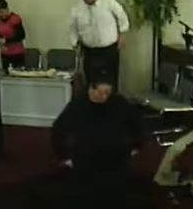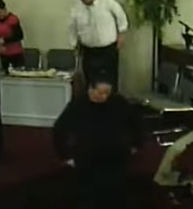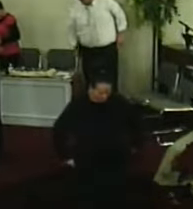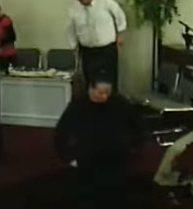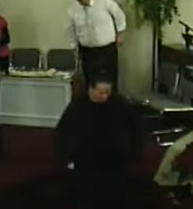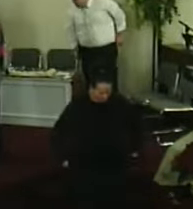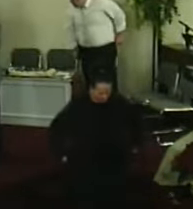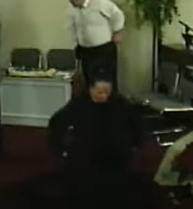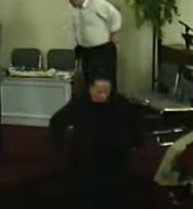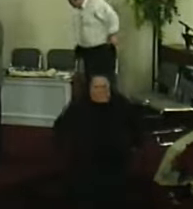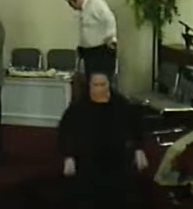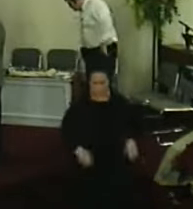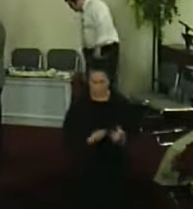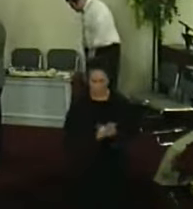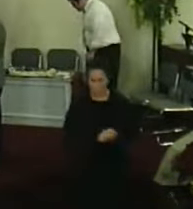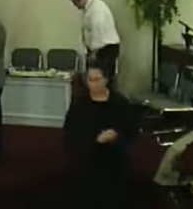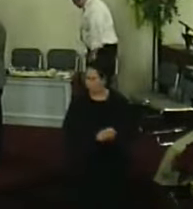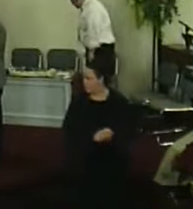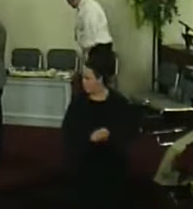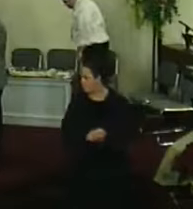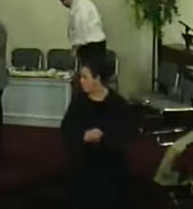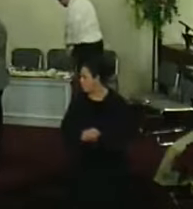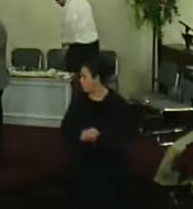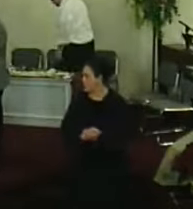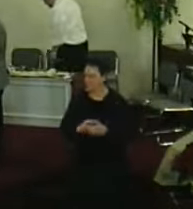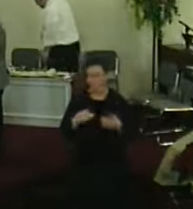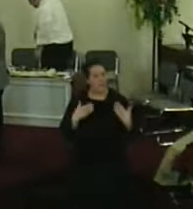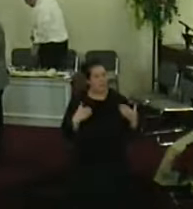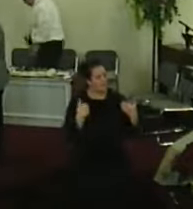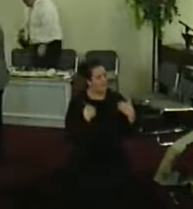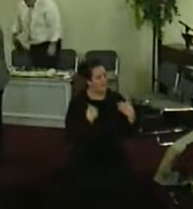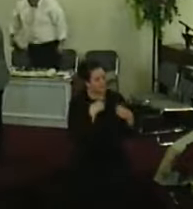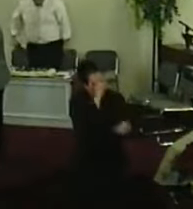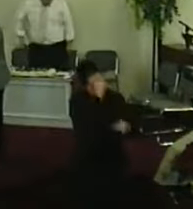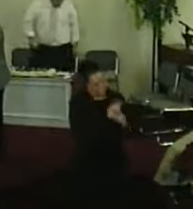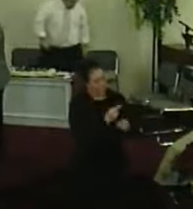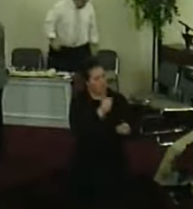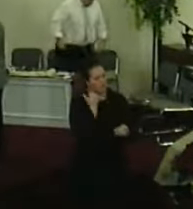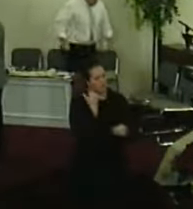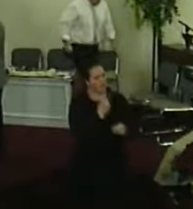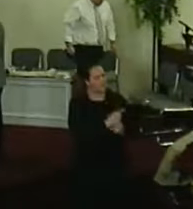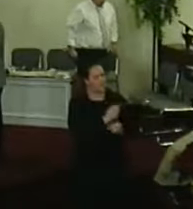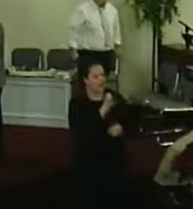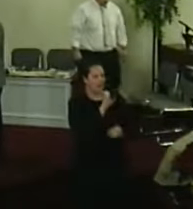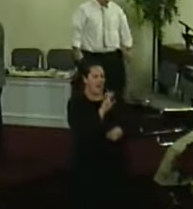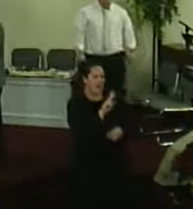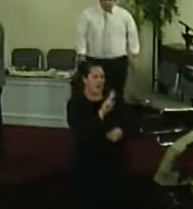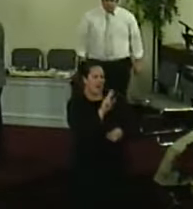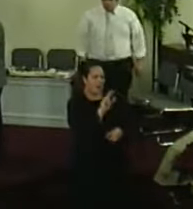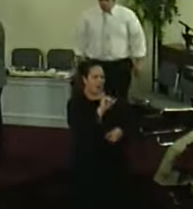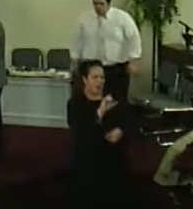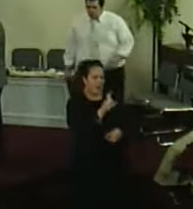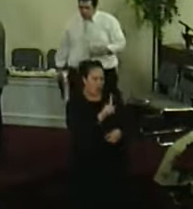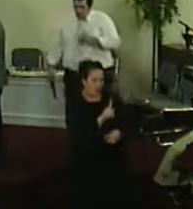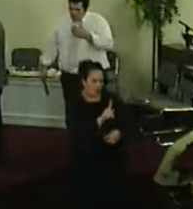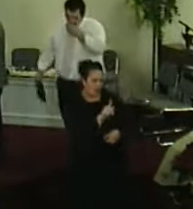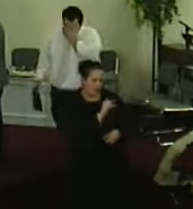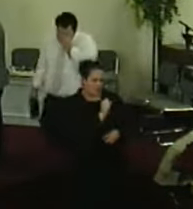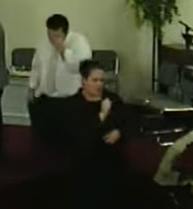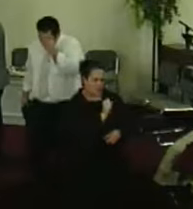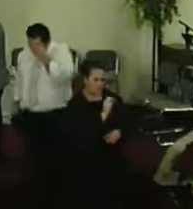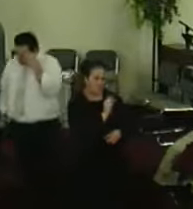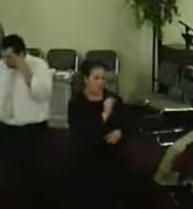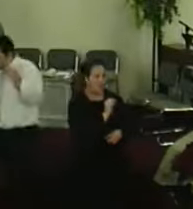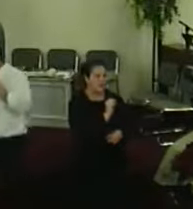We're especially delighted to have Brother and Sister Erickson with us tonight. They have been pretty much lifetime